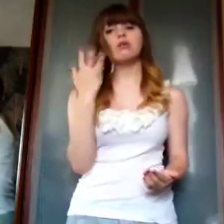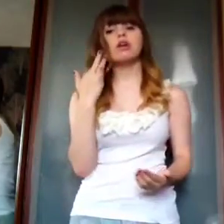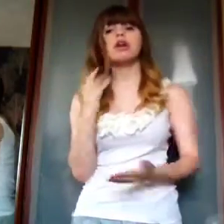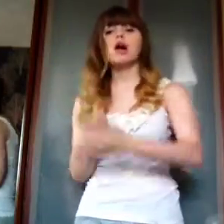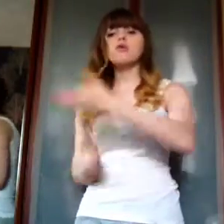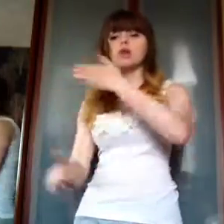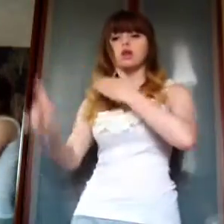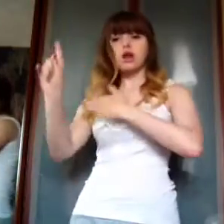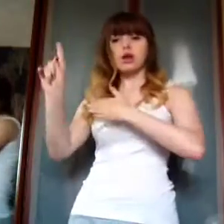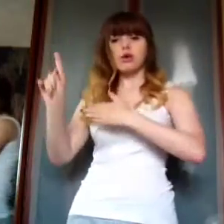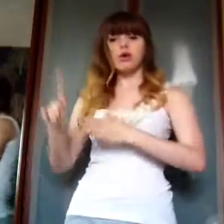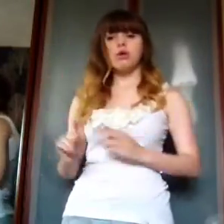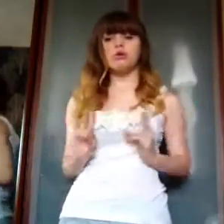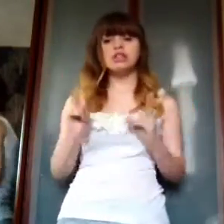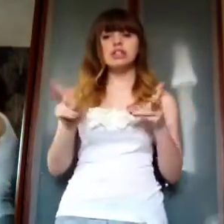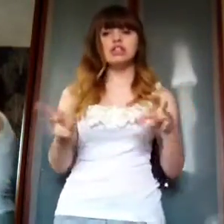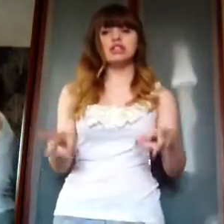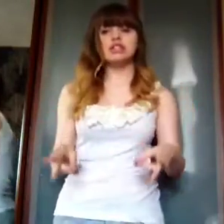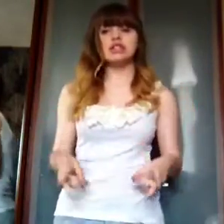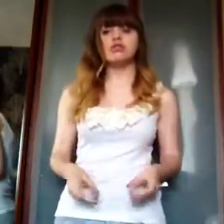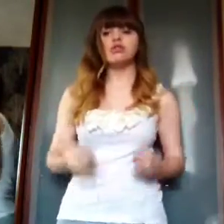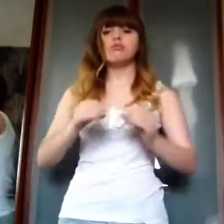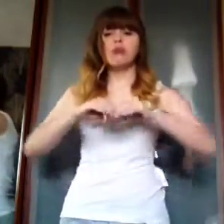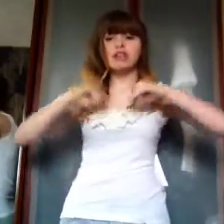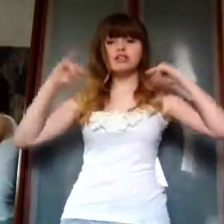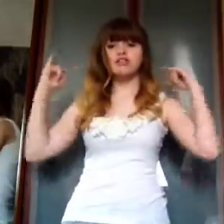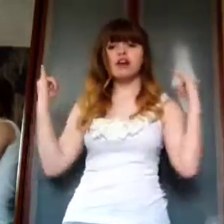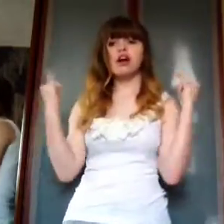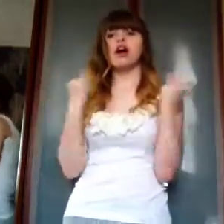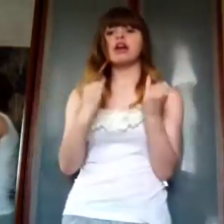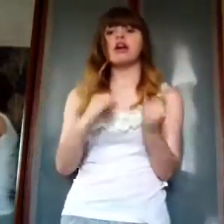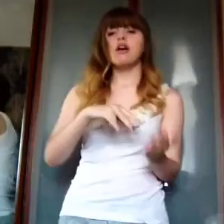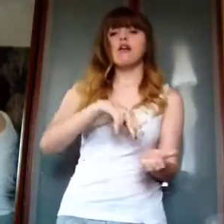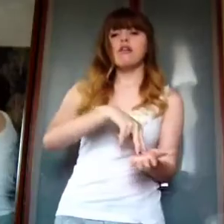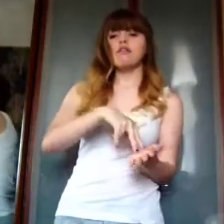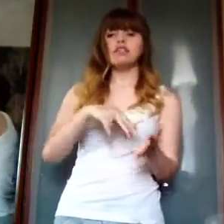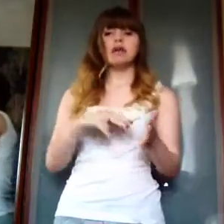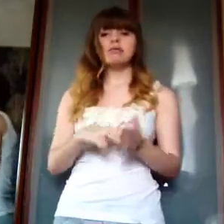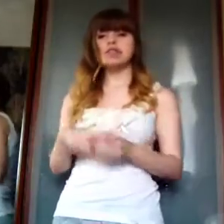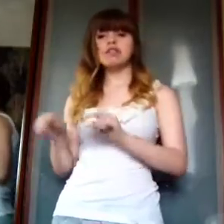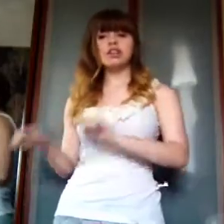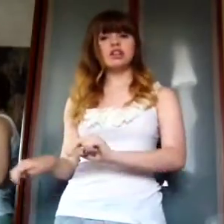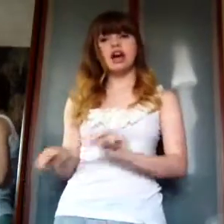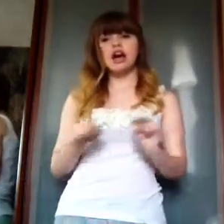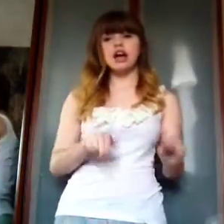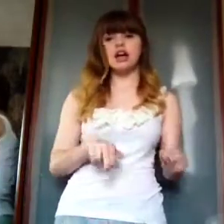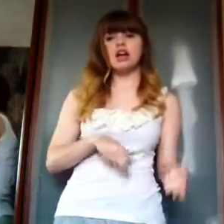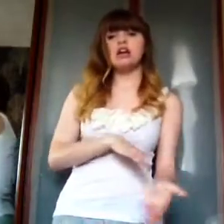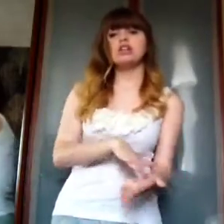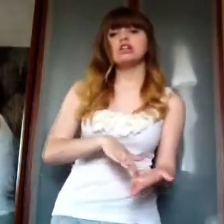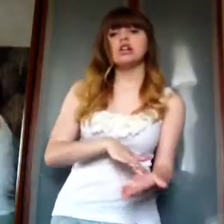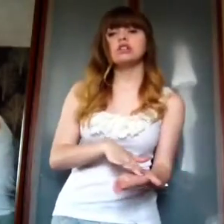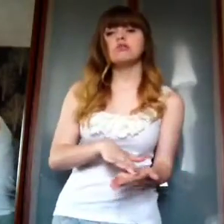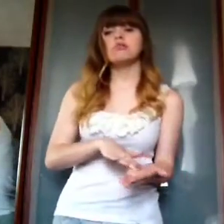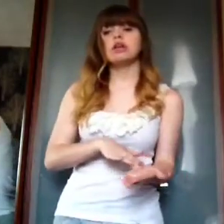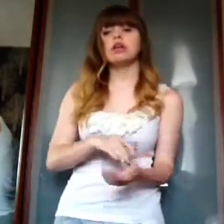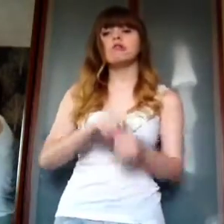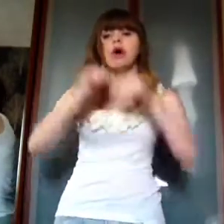when I'm alone What doesn't kill you makes you brighter, what's that secret lighter Doesn't mean I'm